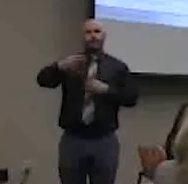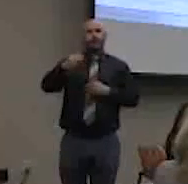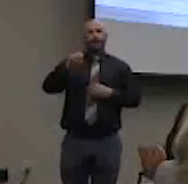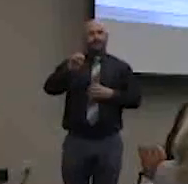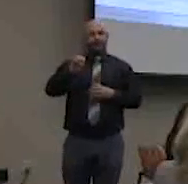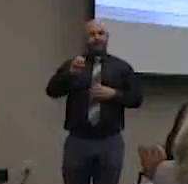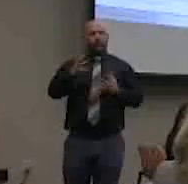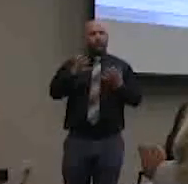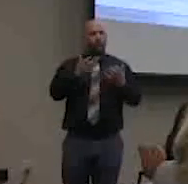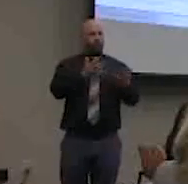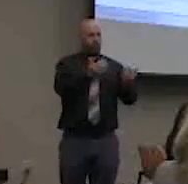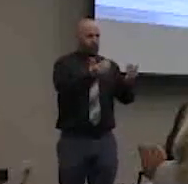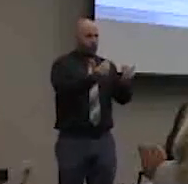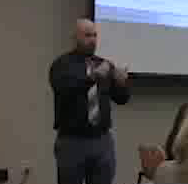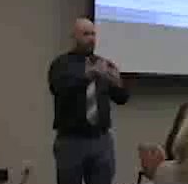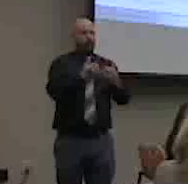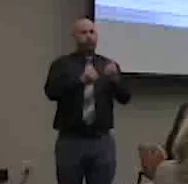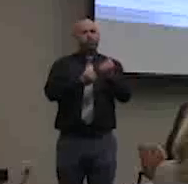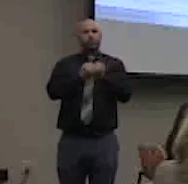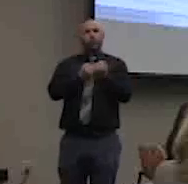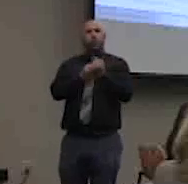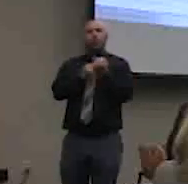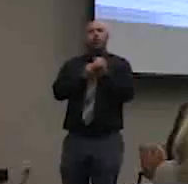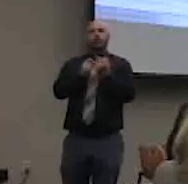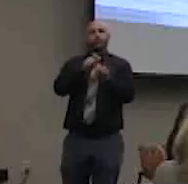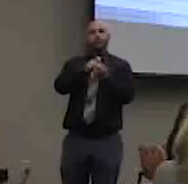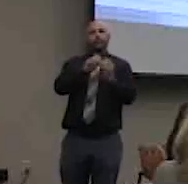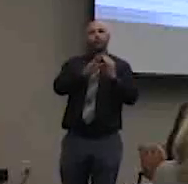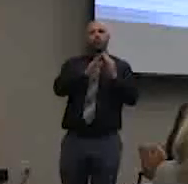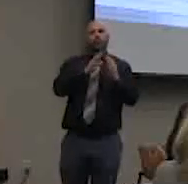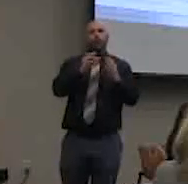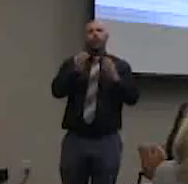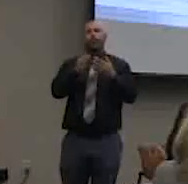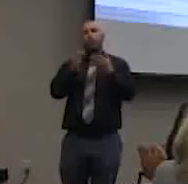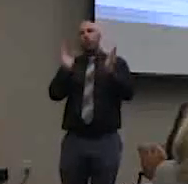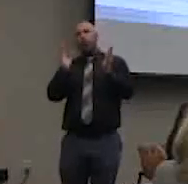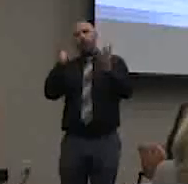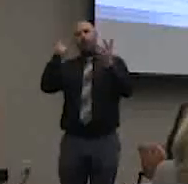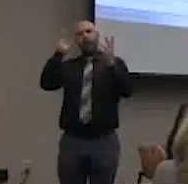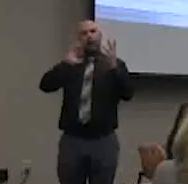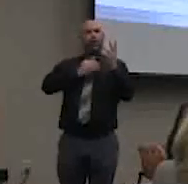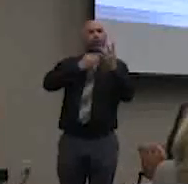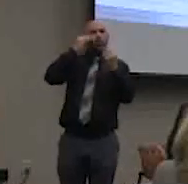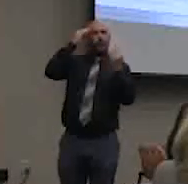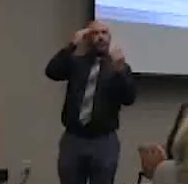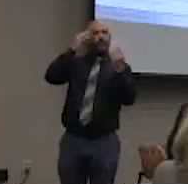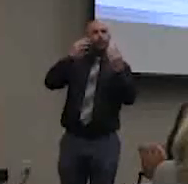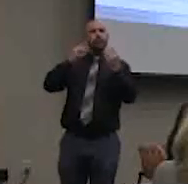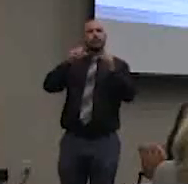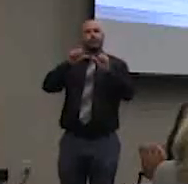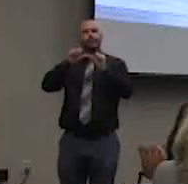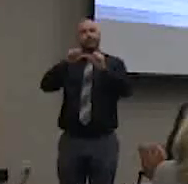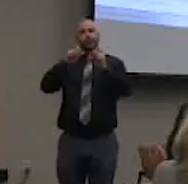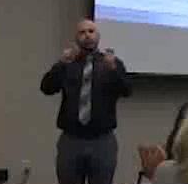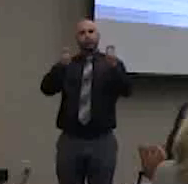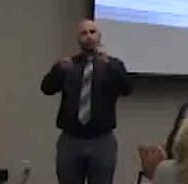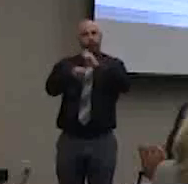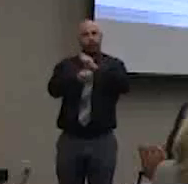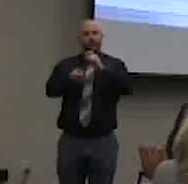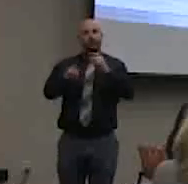specific communities, but also more broadly in just our thinking on this. It continues to evolve and iterate, and we want to make it better and better over